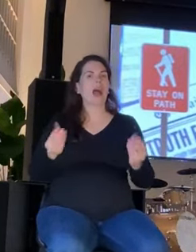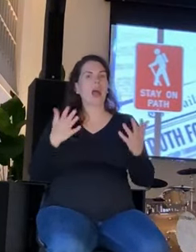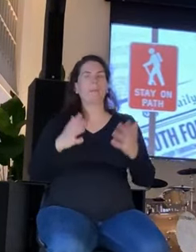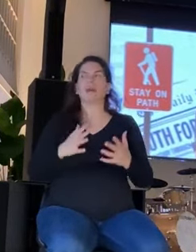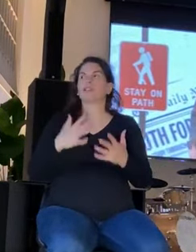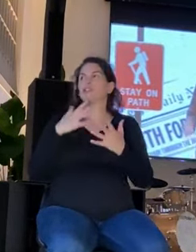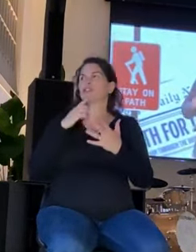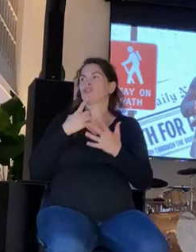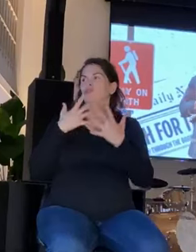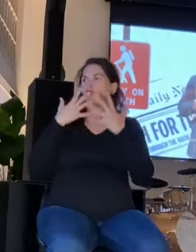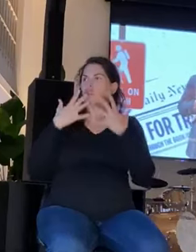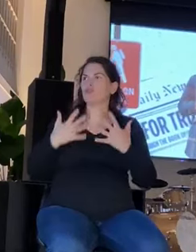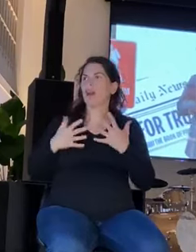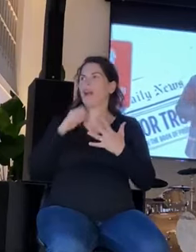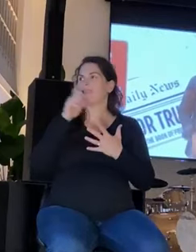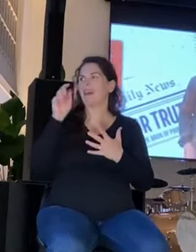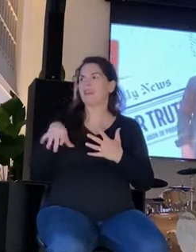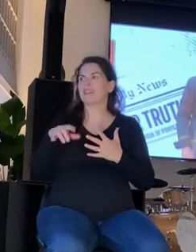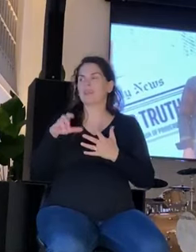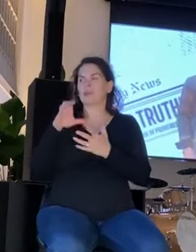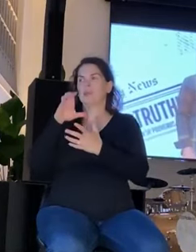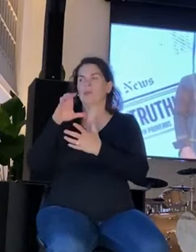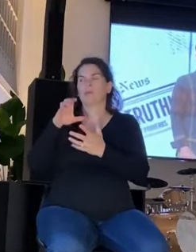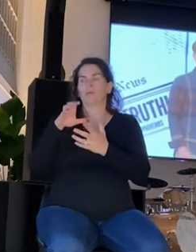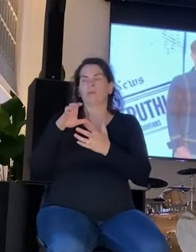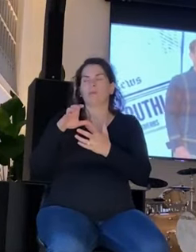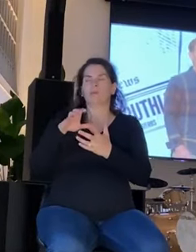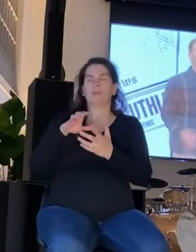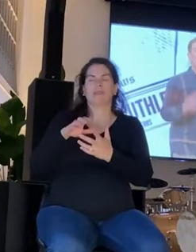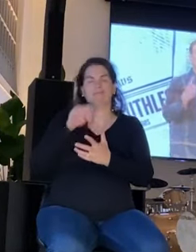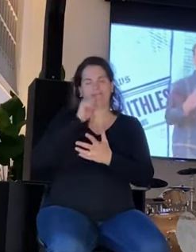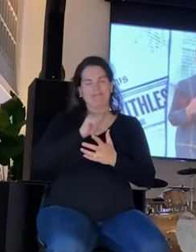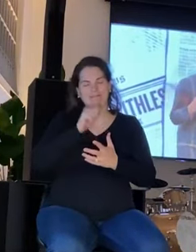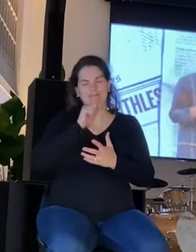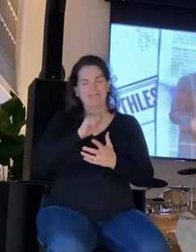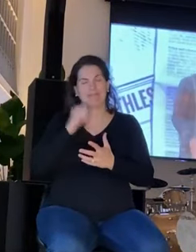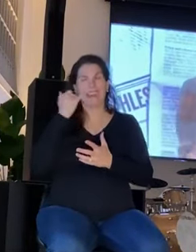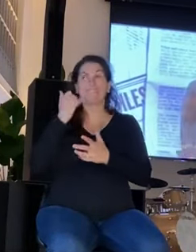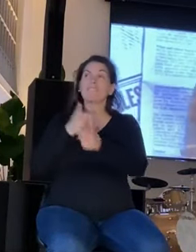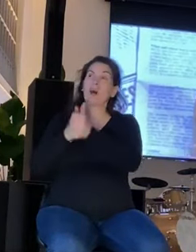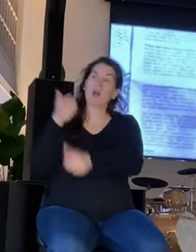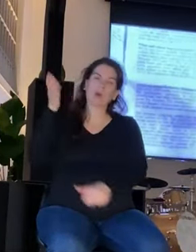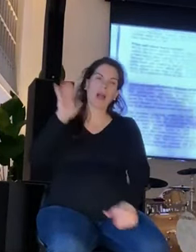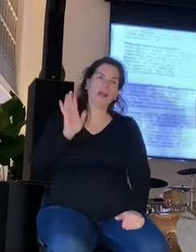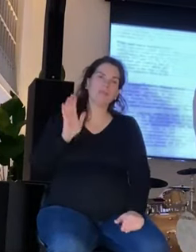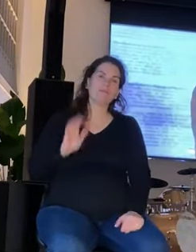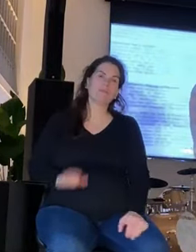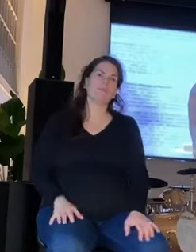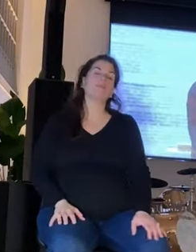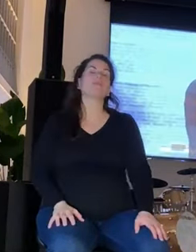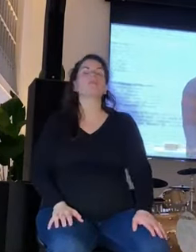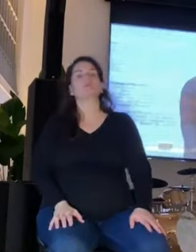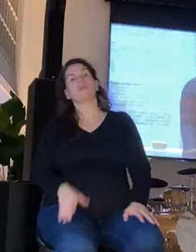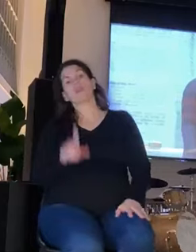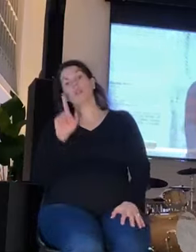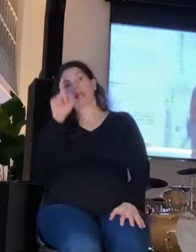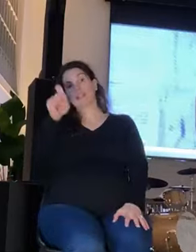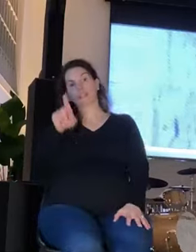with because you stay on wisdom's path. So let me ask you just one question.